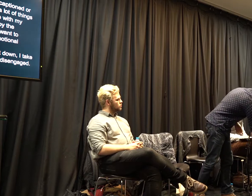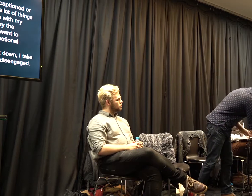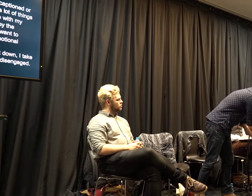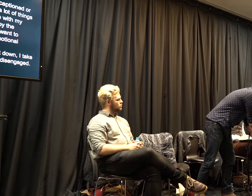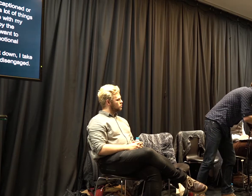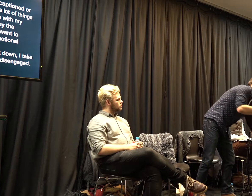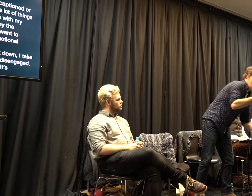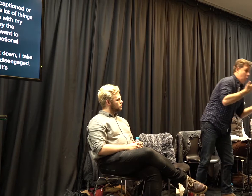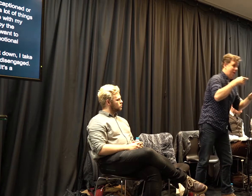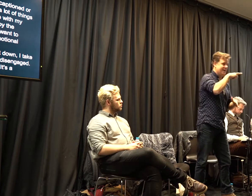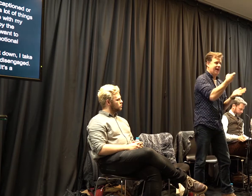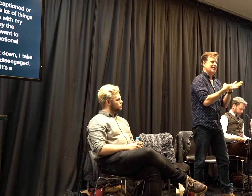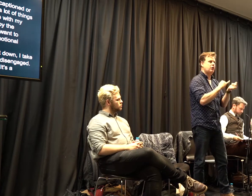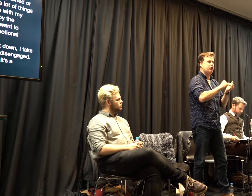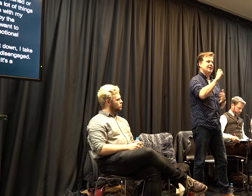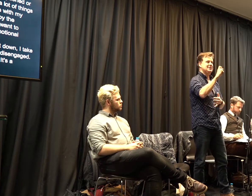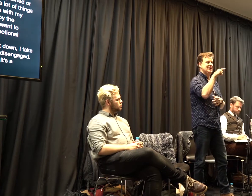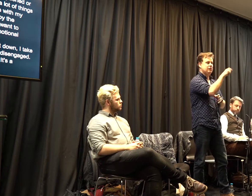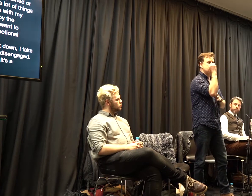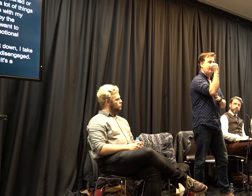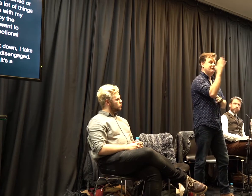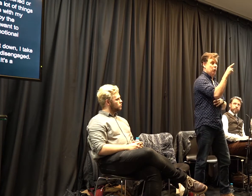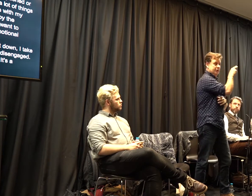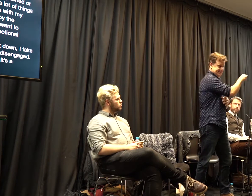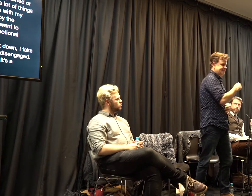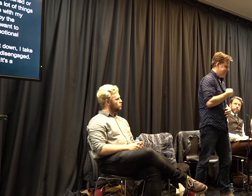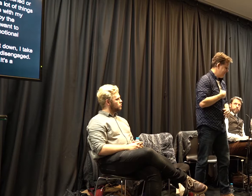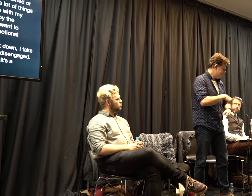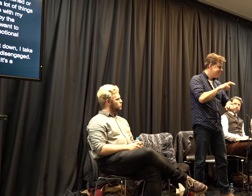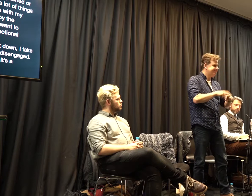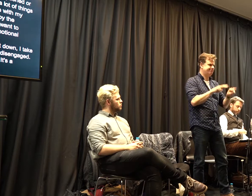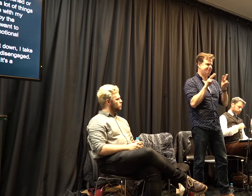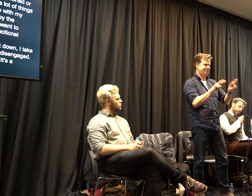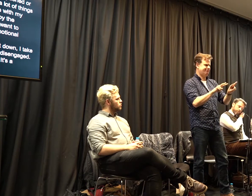Shakespeare play. This was at the RSC.